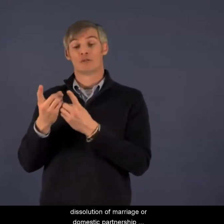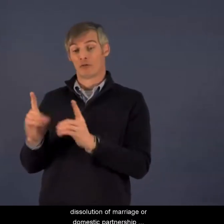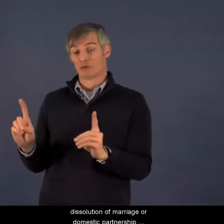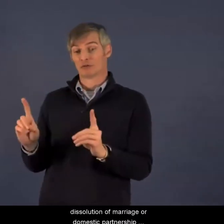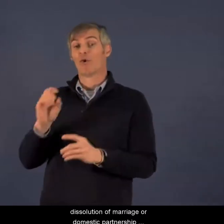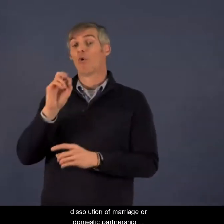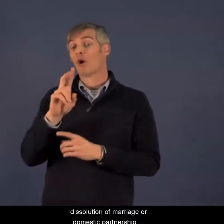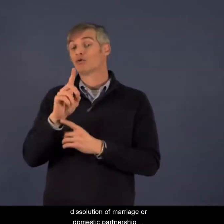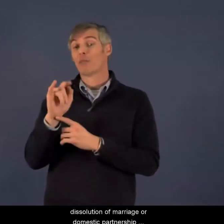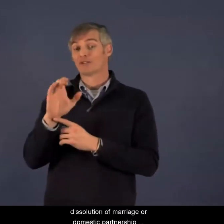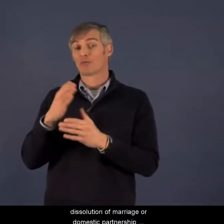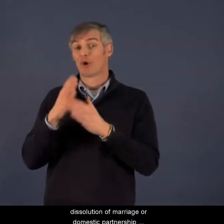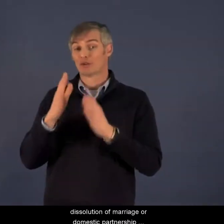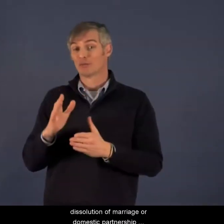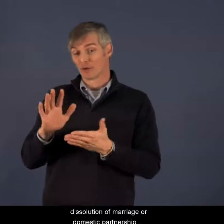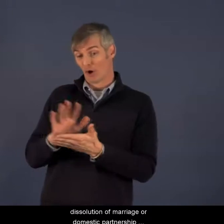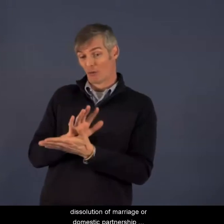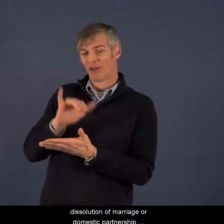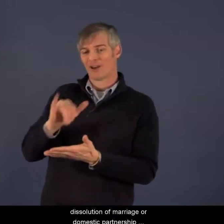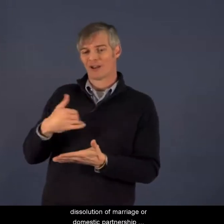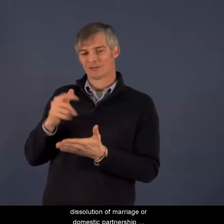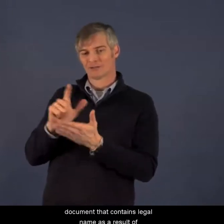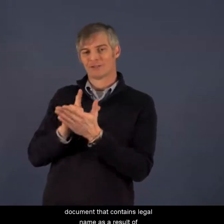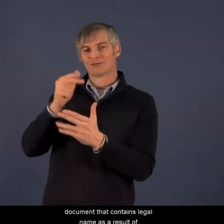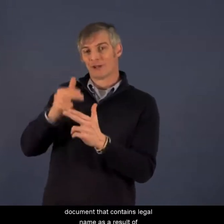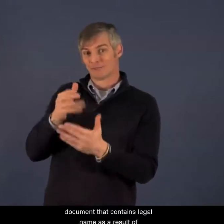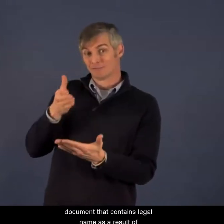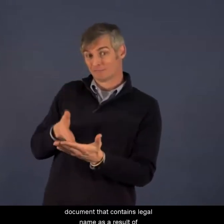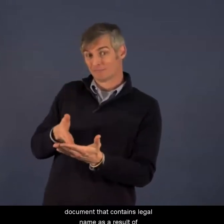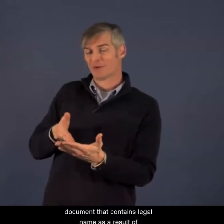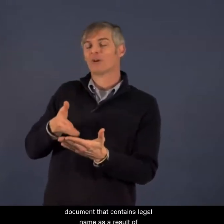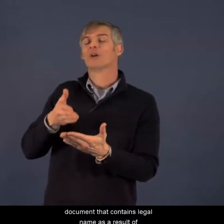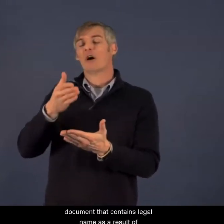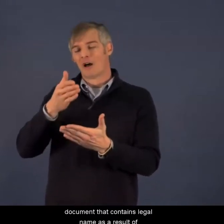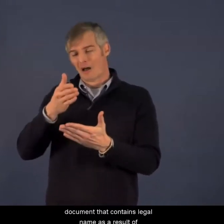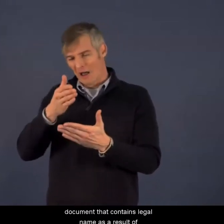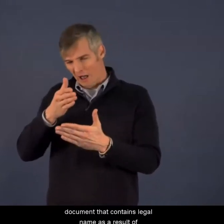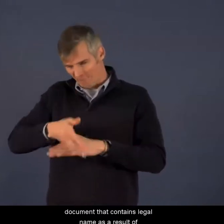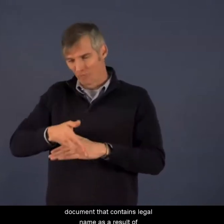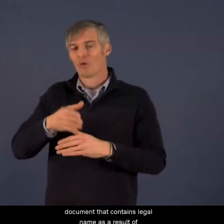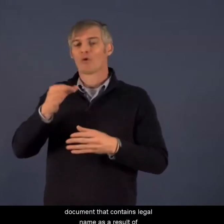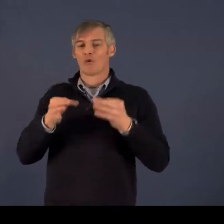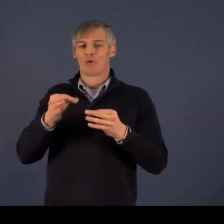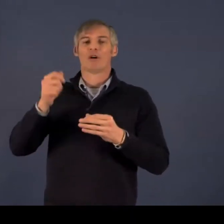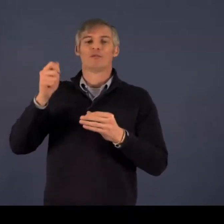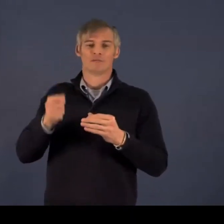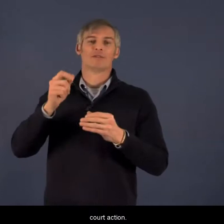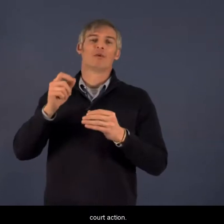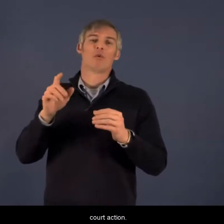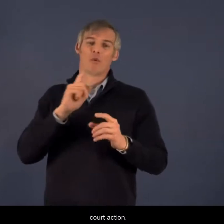dissolution of marriage, or domestic partnership document that contains legal name as a result of the court action.